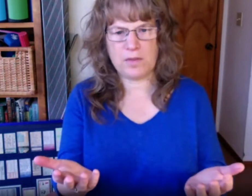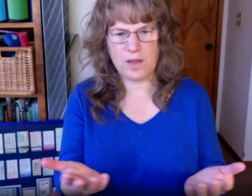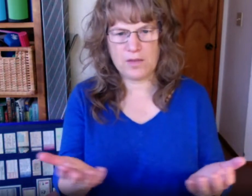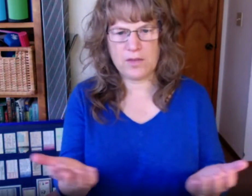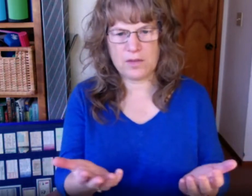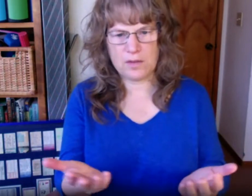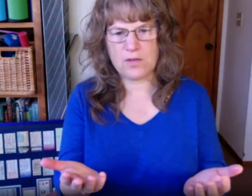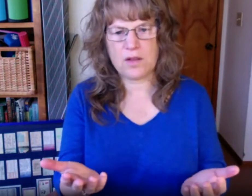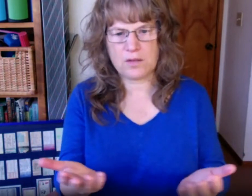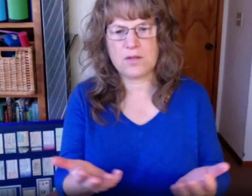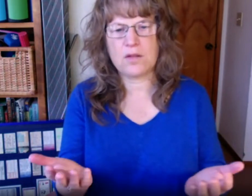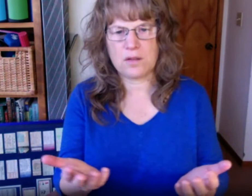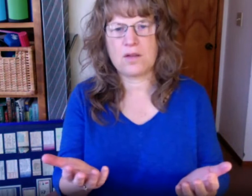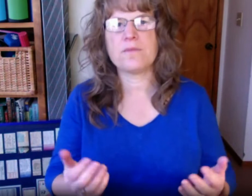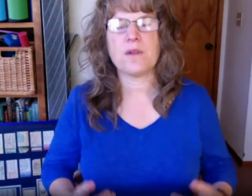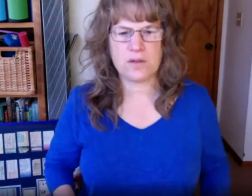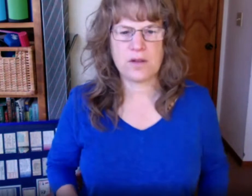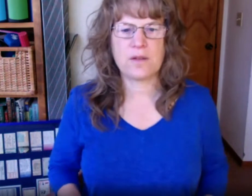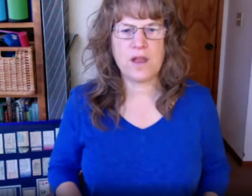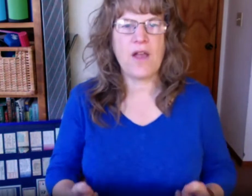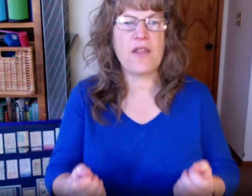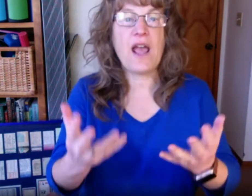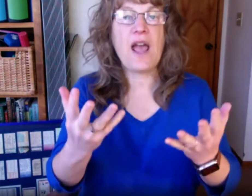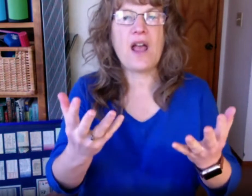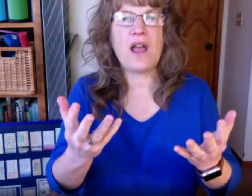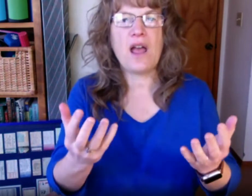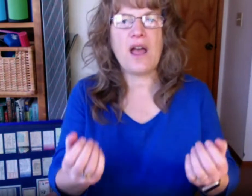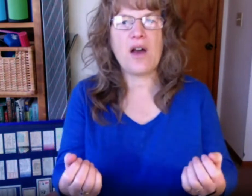Yes. Right. Okay. And then how